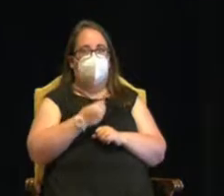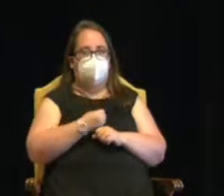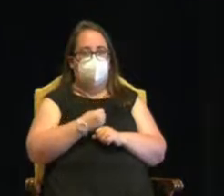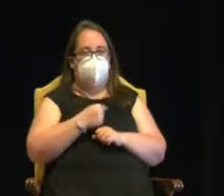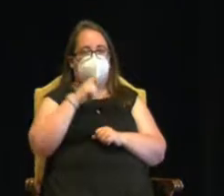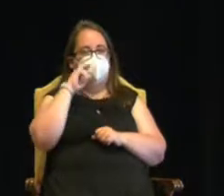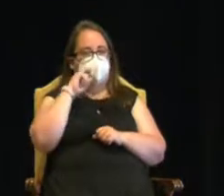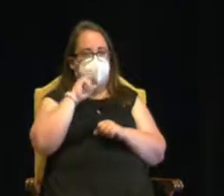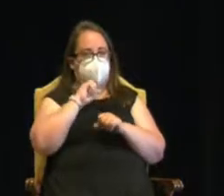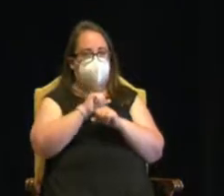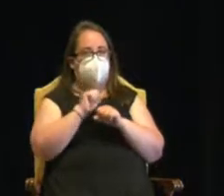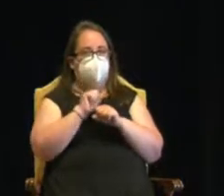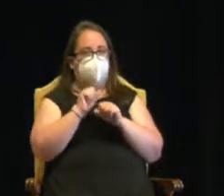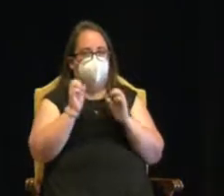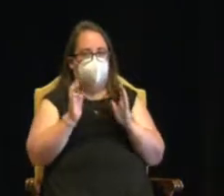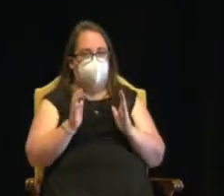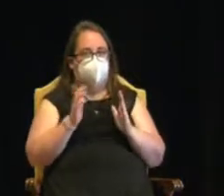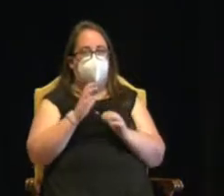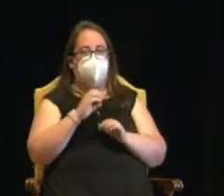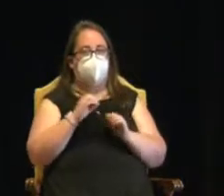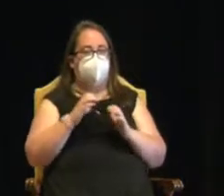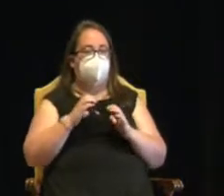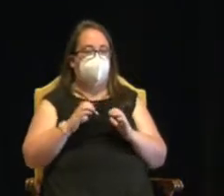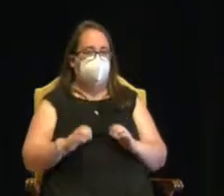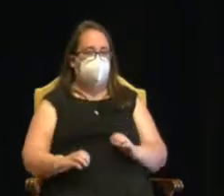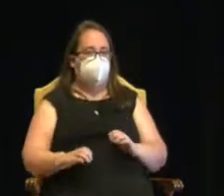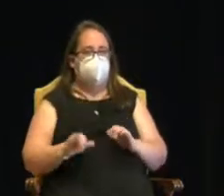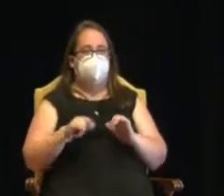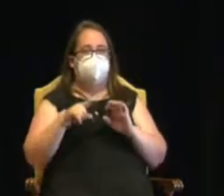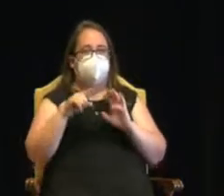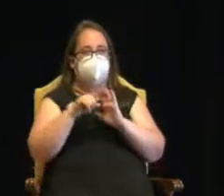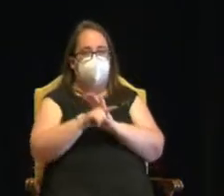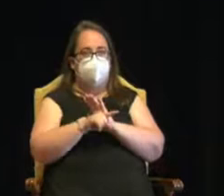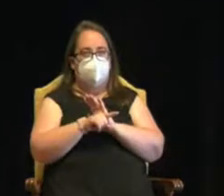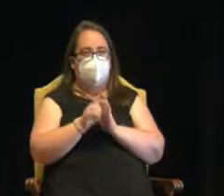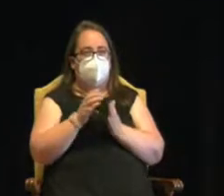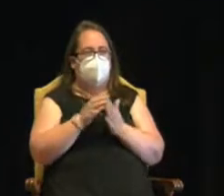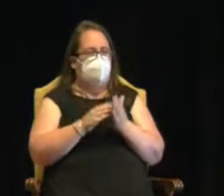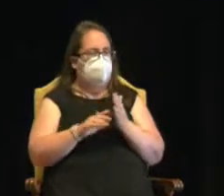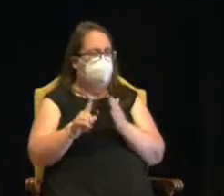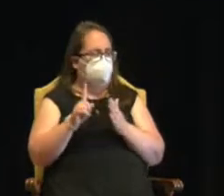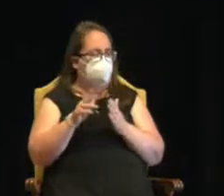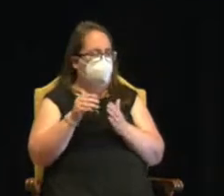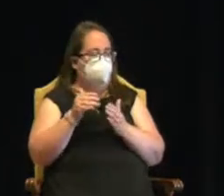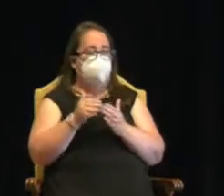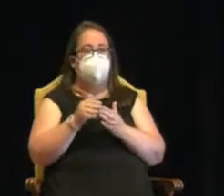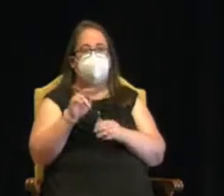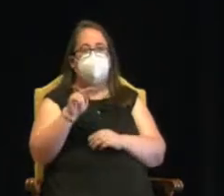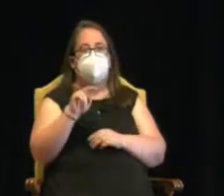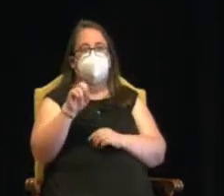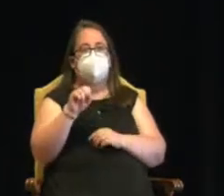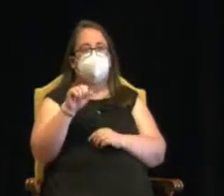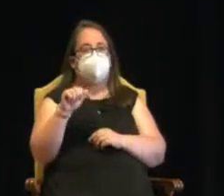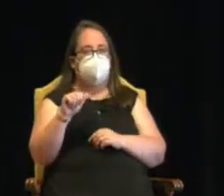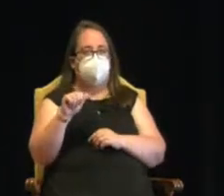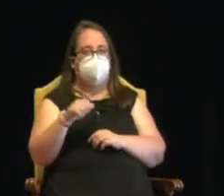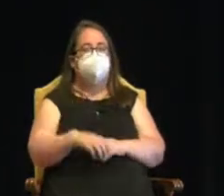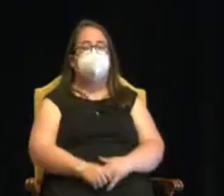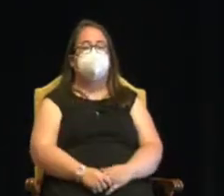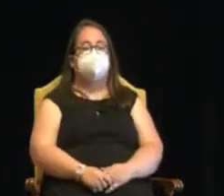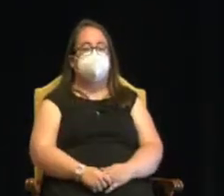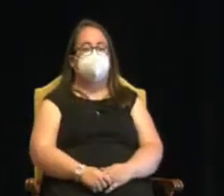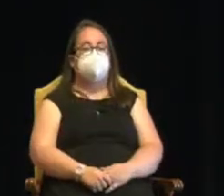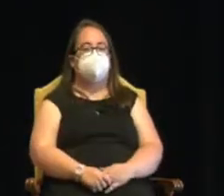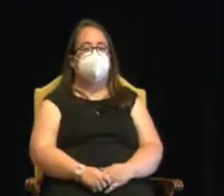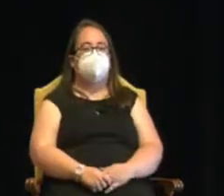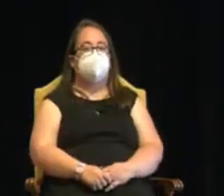workers and a customer who was killed somewhere near NSA. And the original